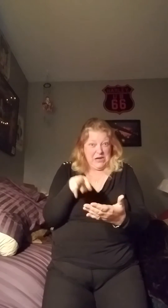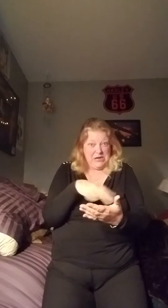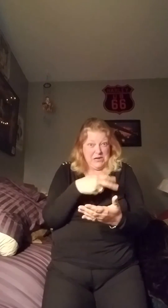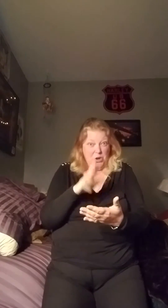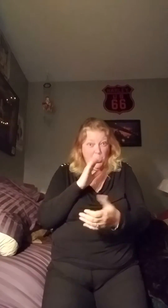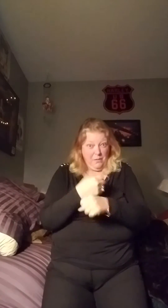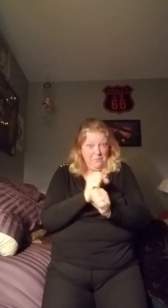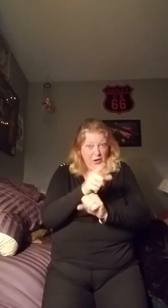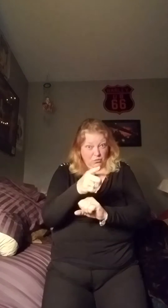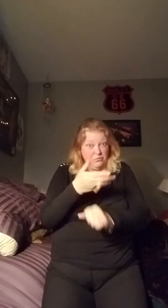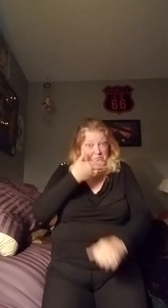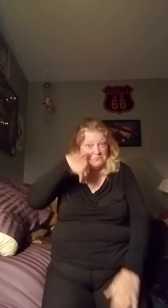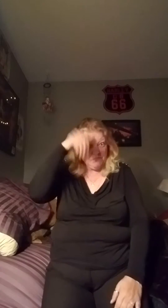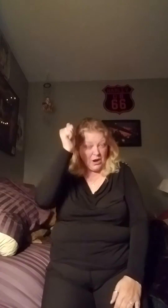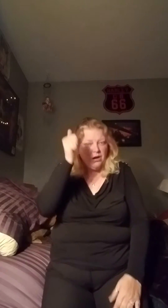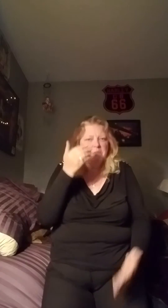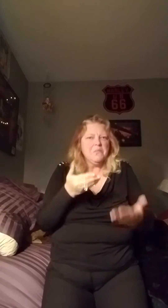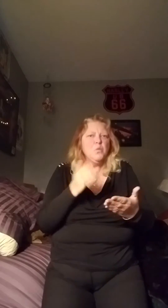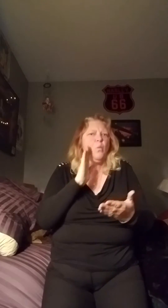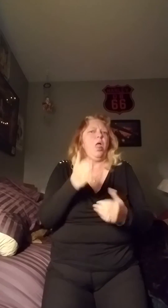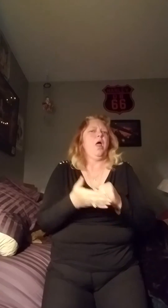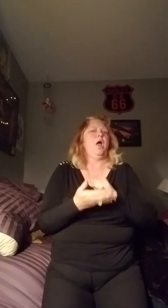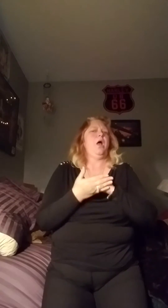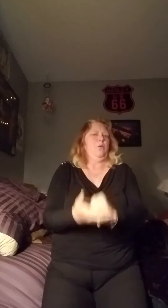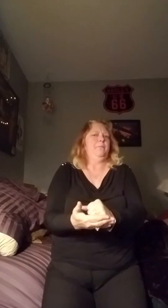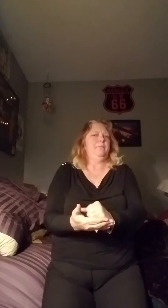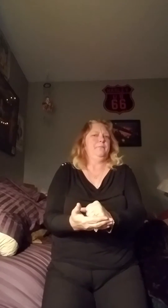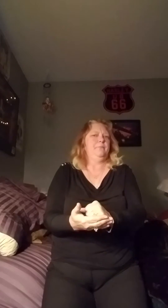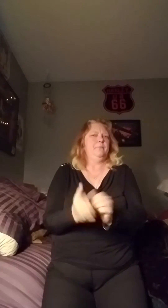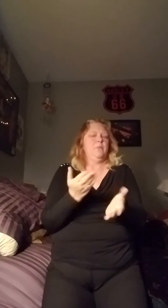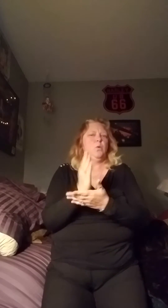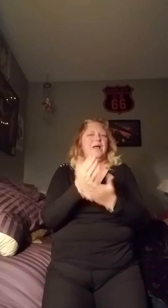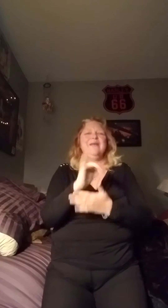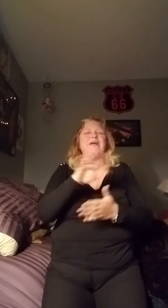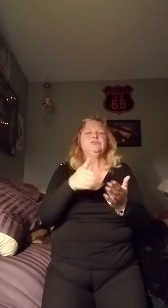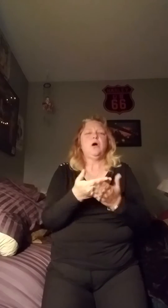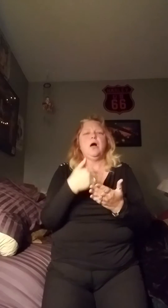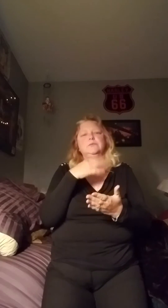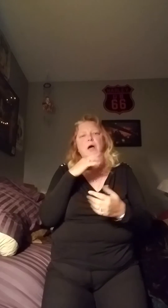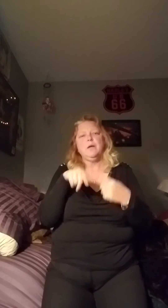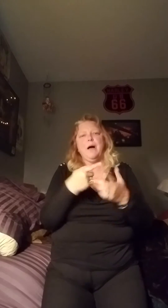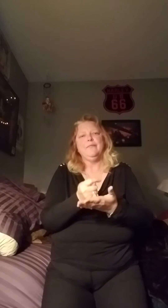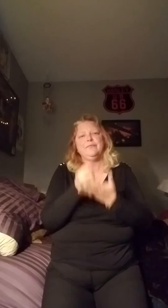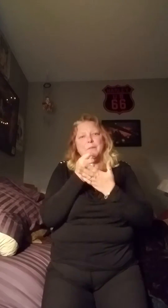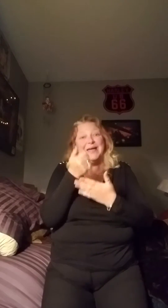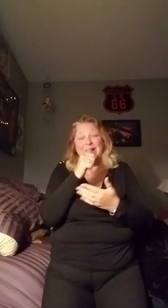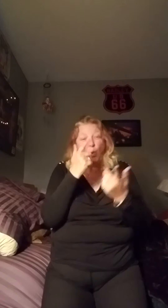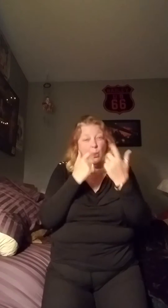well help. Okay, that's all I'm going to say about therapy. Any questions about therapy?